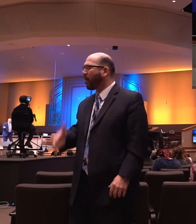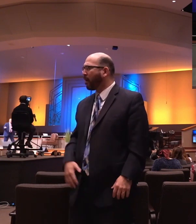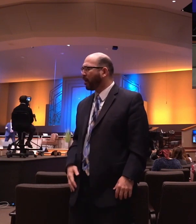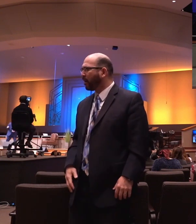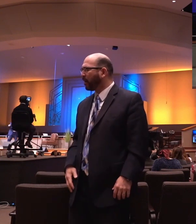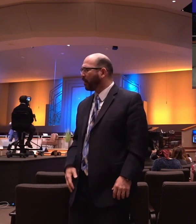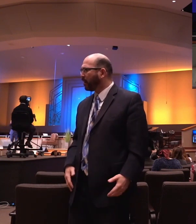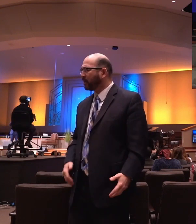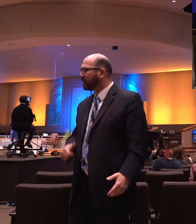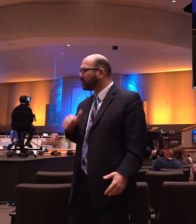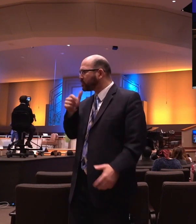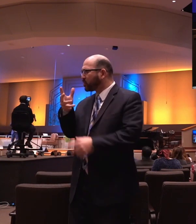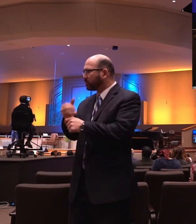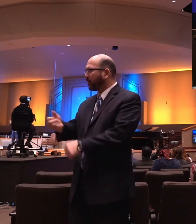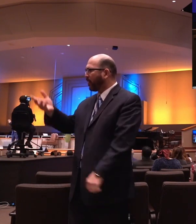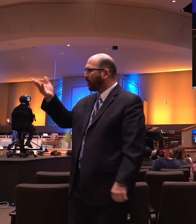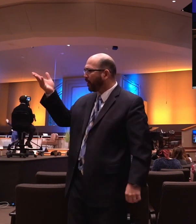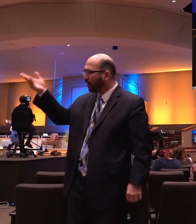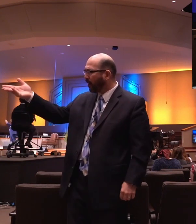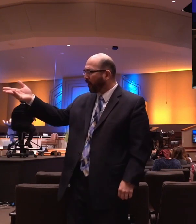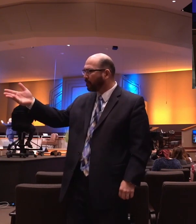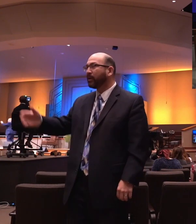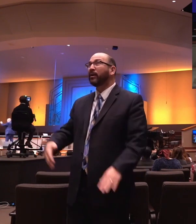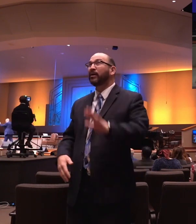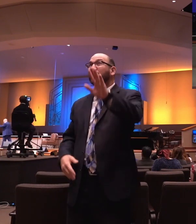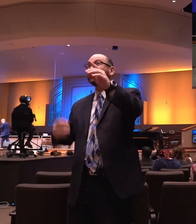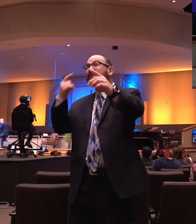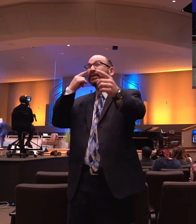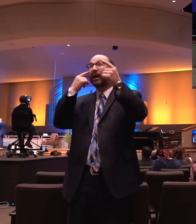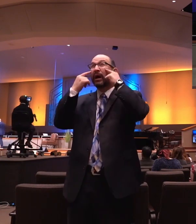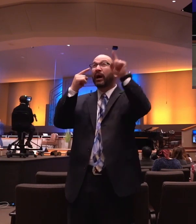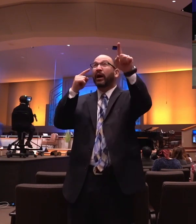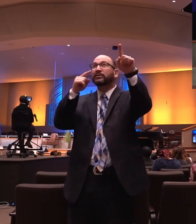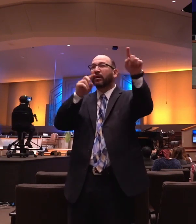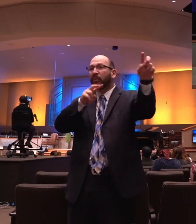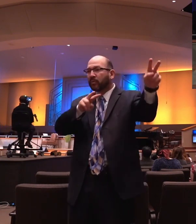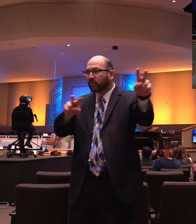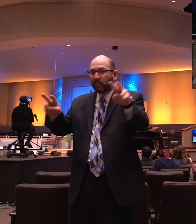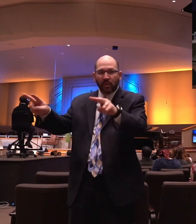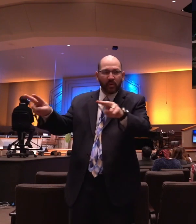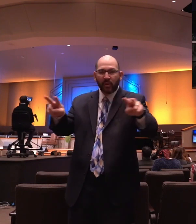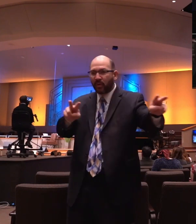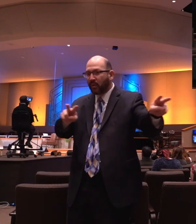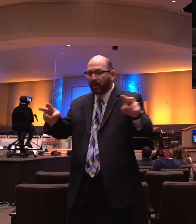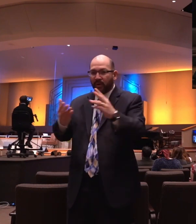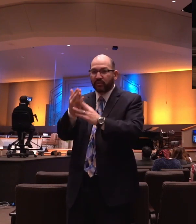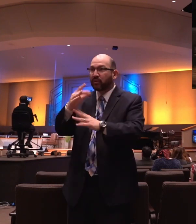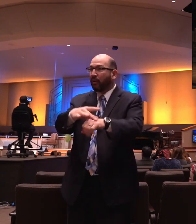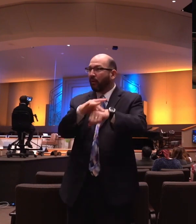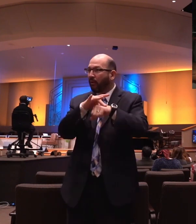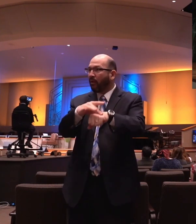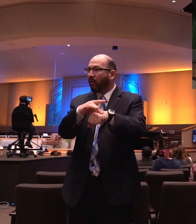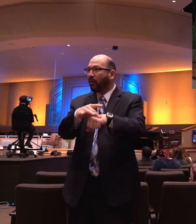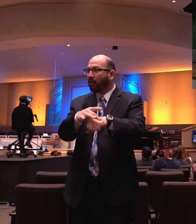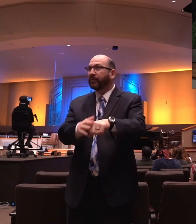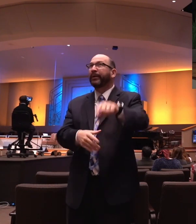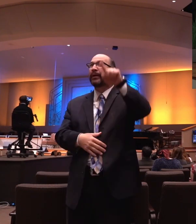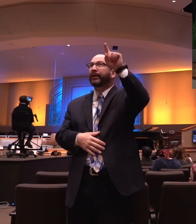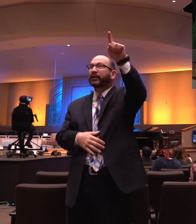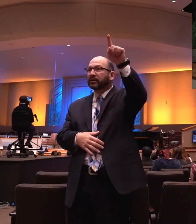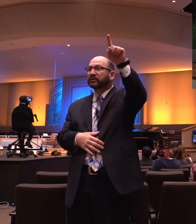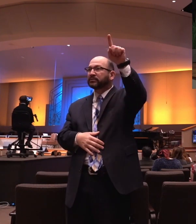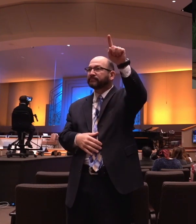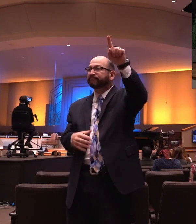don't you understand that the eyes of the Lord run to and fro throughout the whole earth? That is, God is